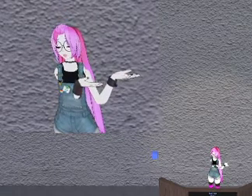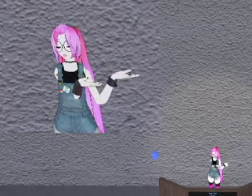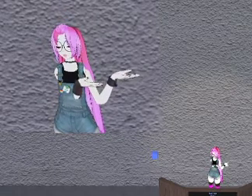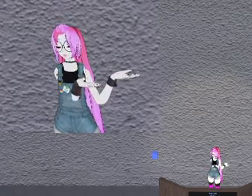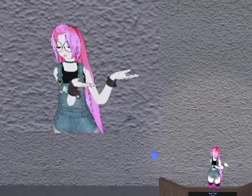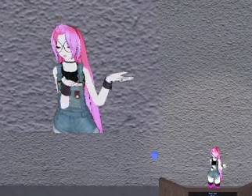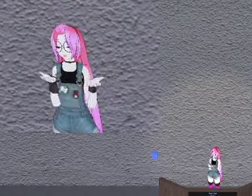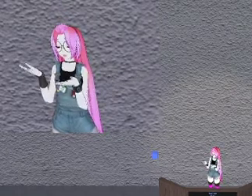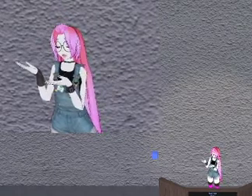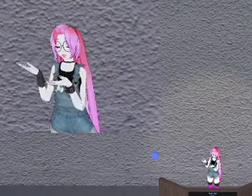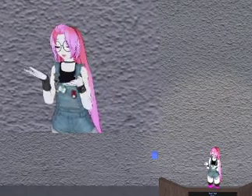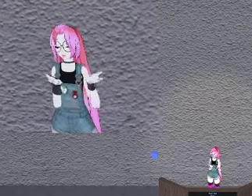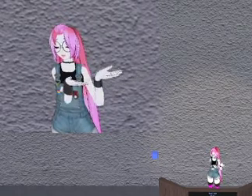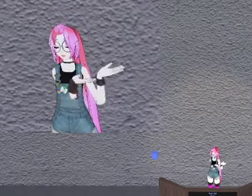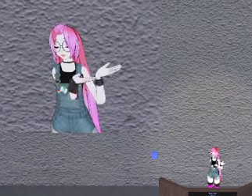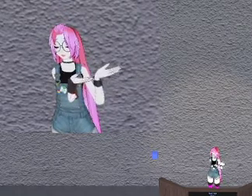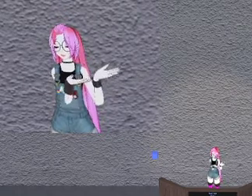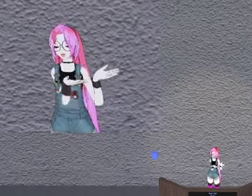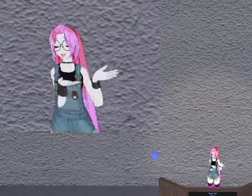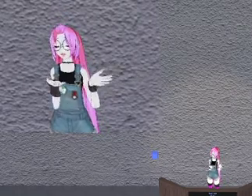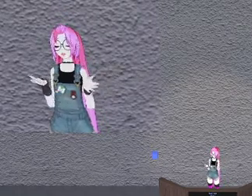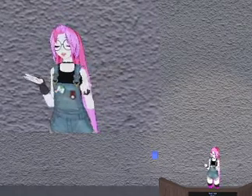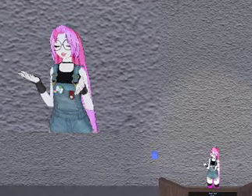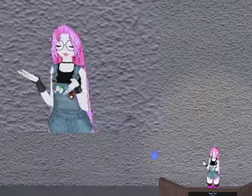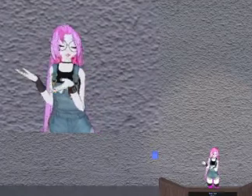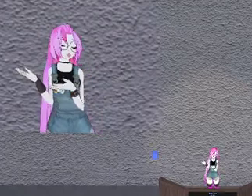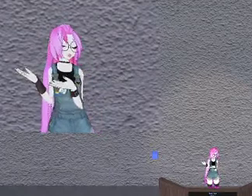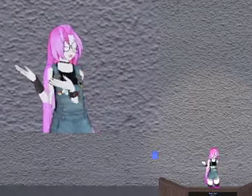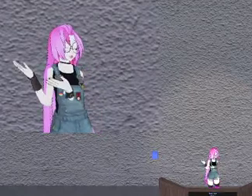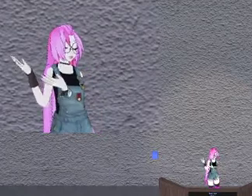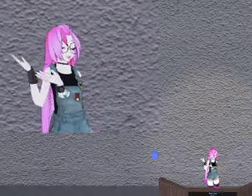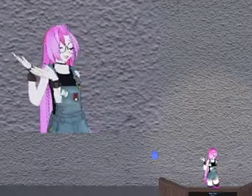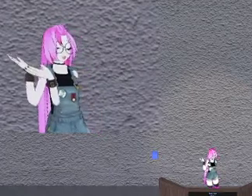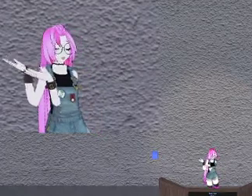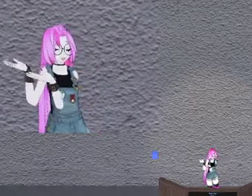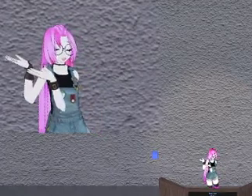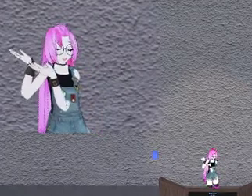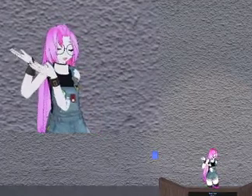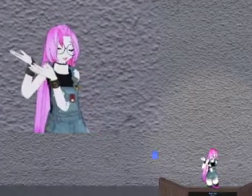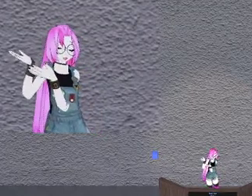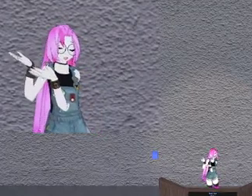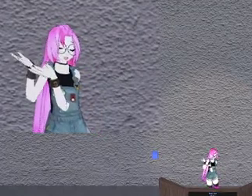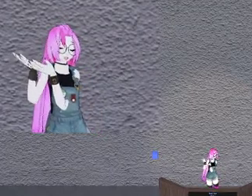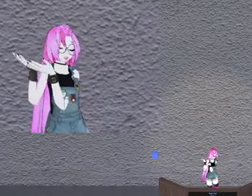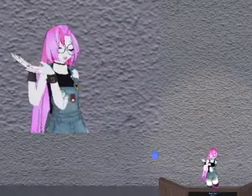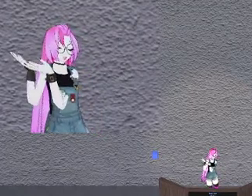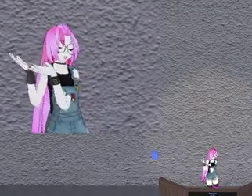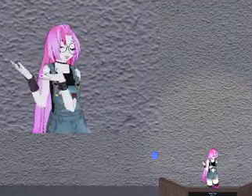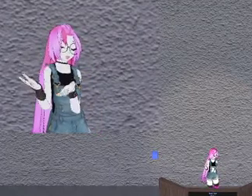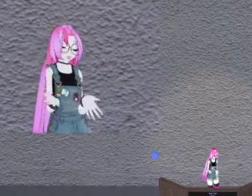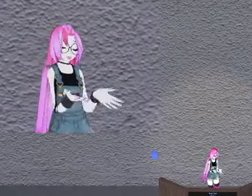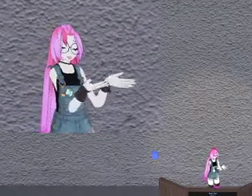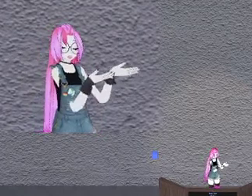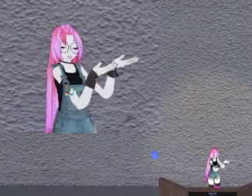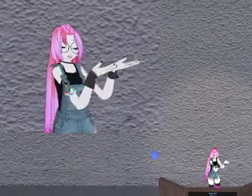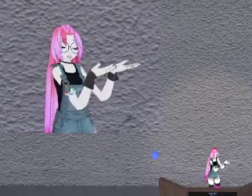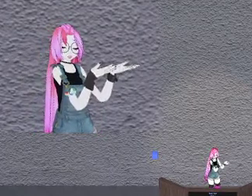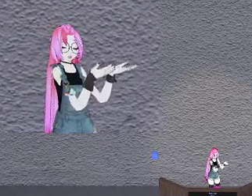Help. Help. Bring! It's bring. Okay, so the sign for bring is you have two open